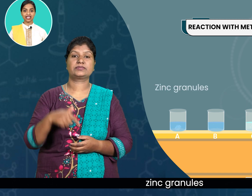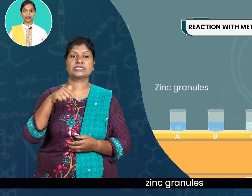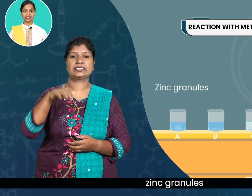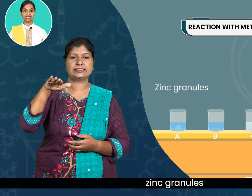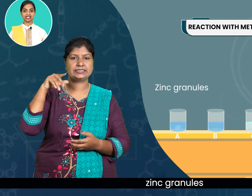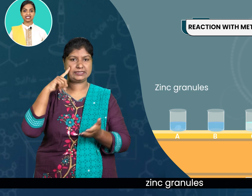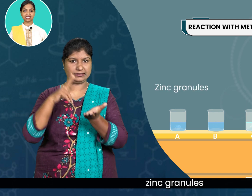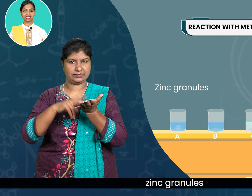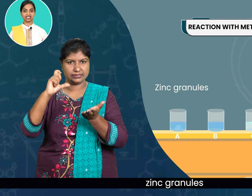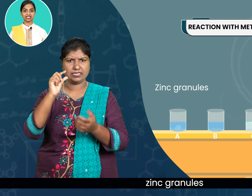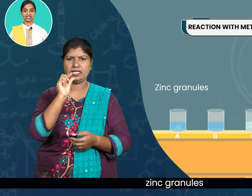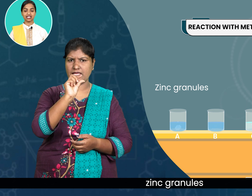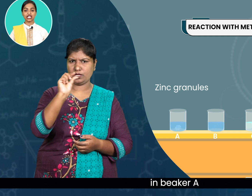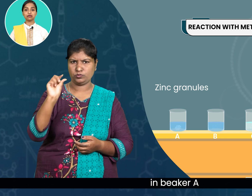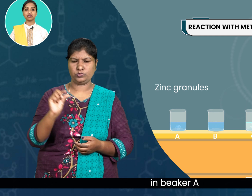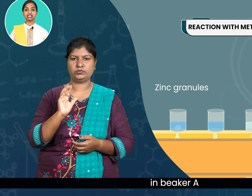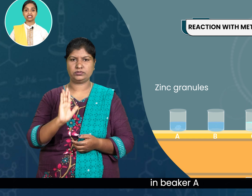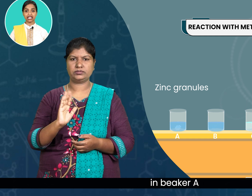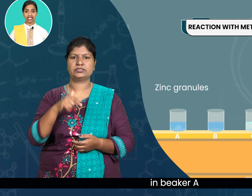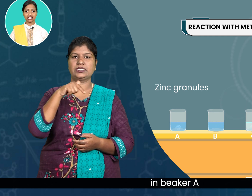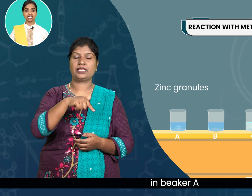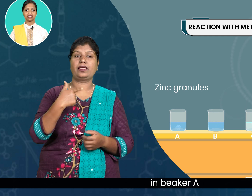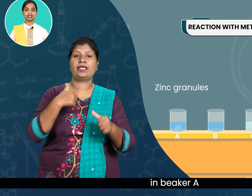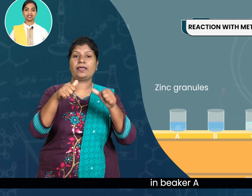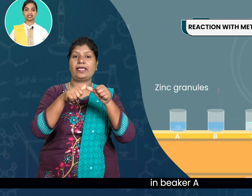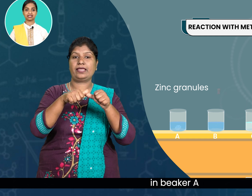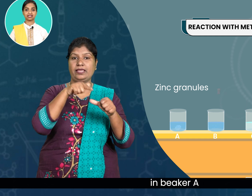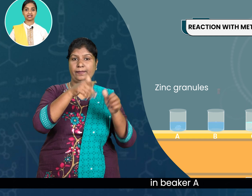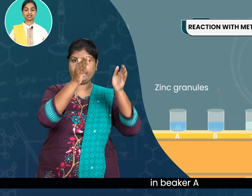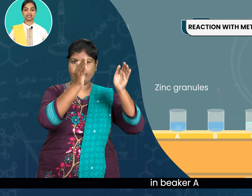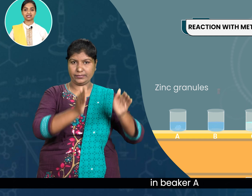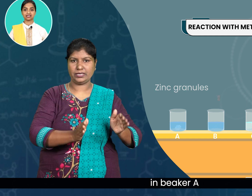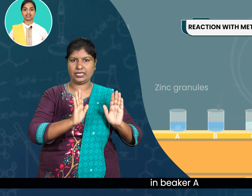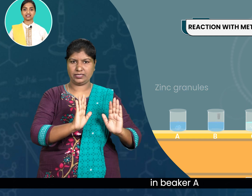Zinc granules in beaker A,